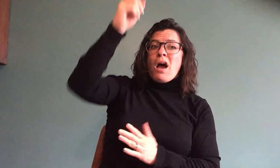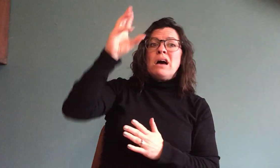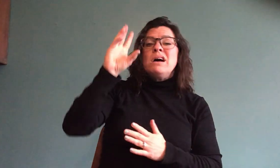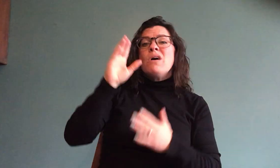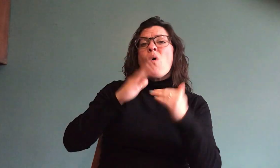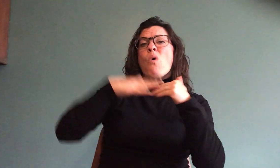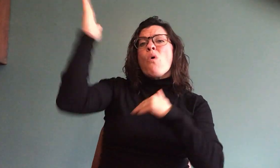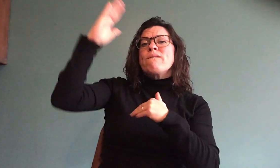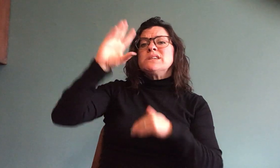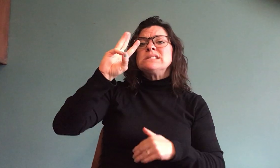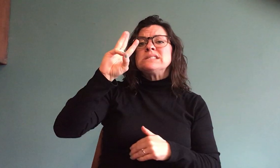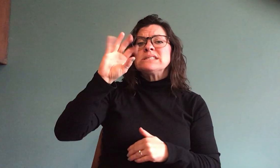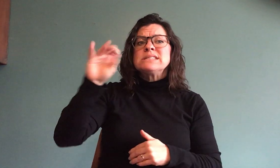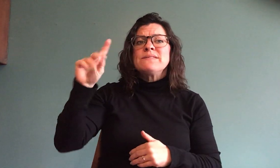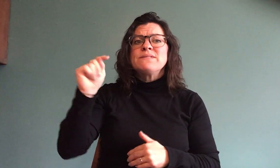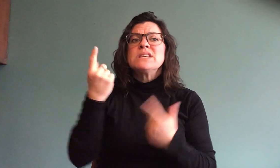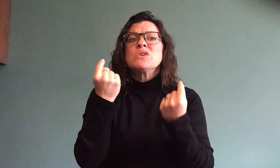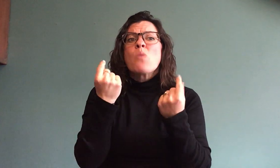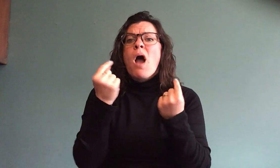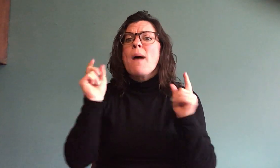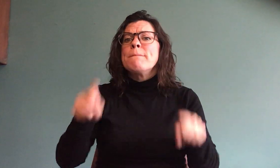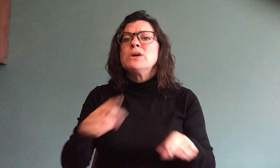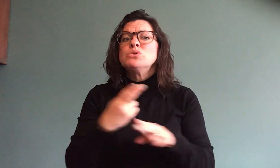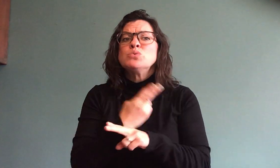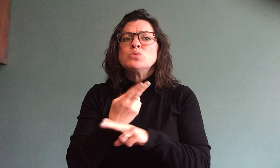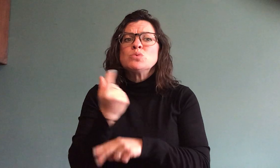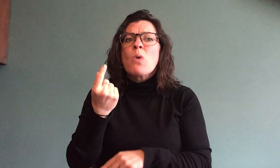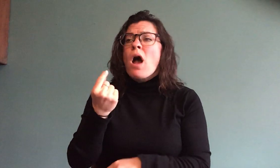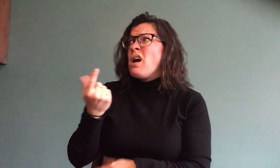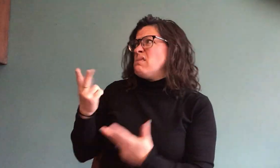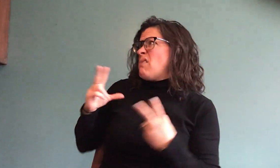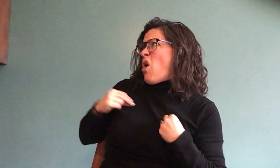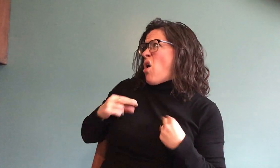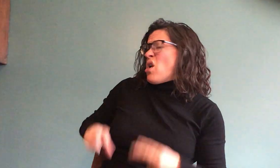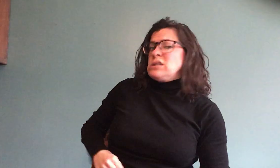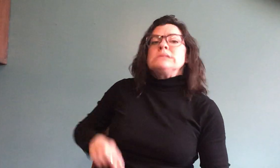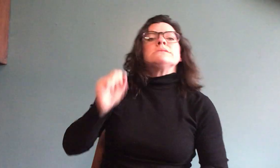Harness. A harness. Okay. Or what else would I have to